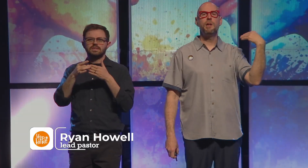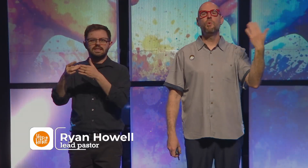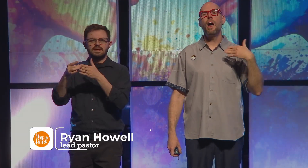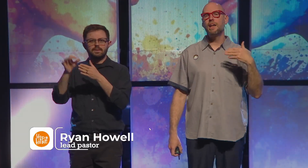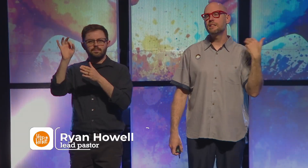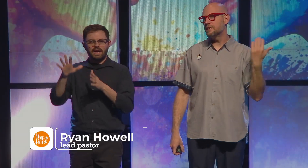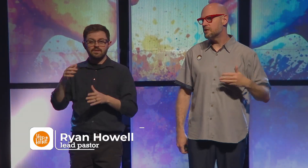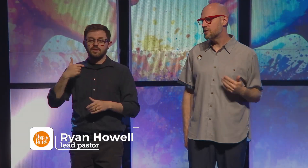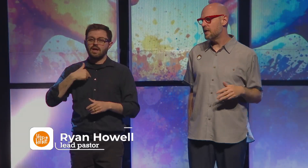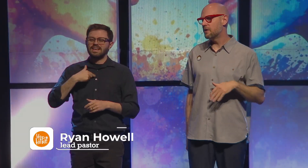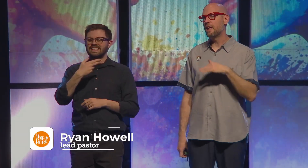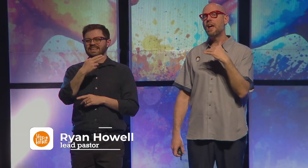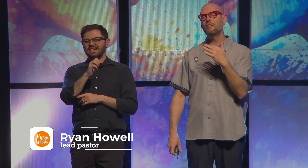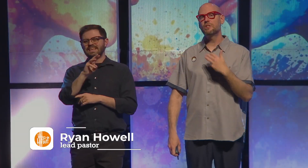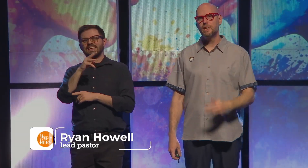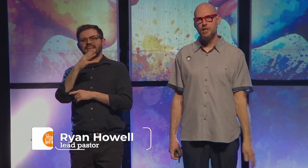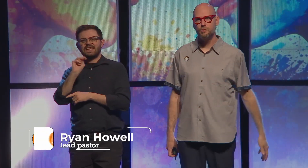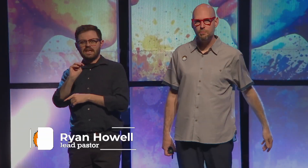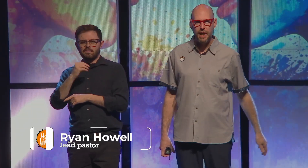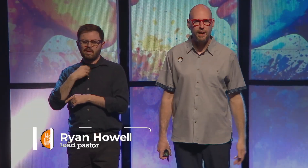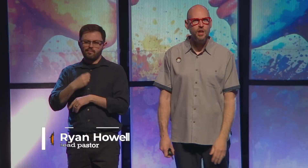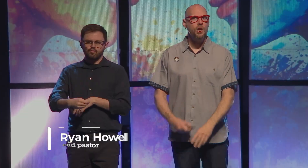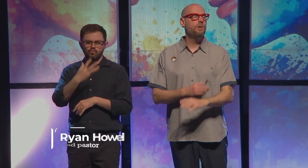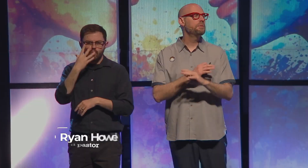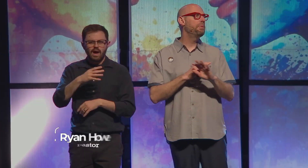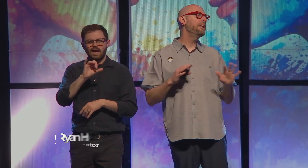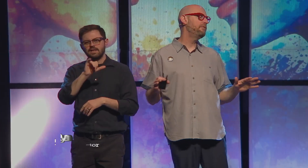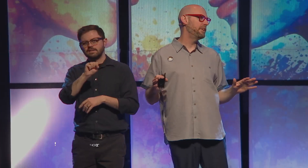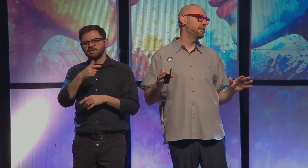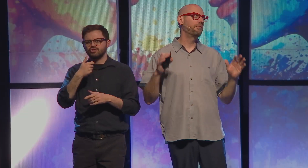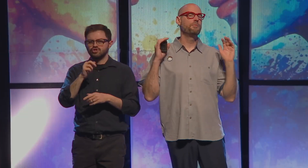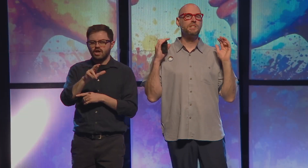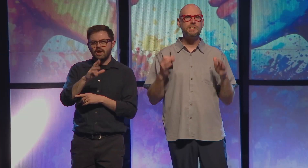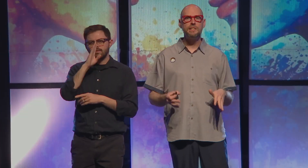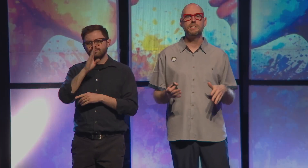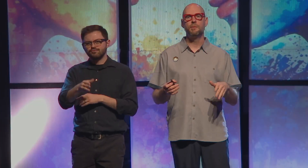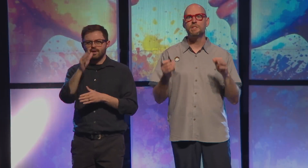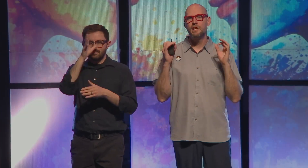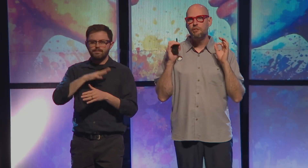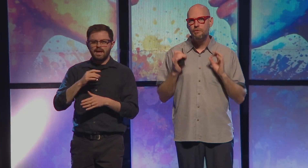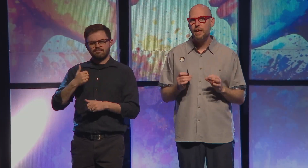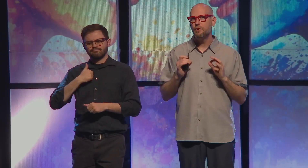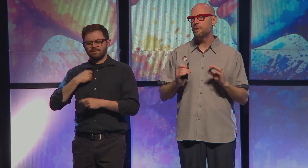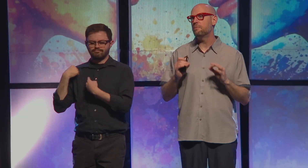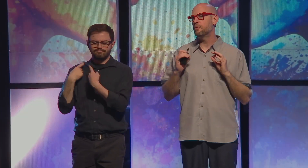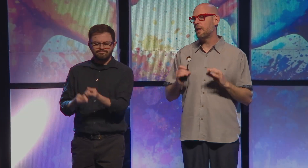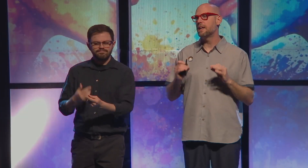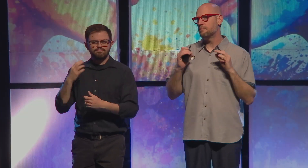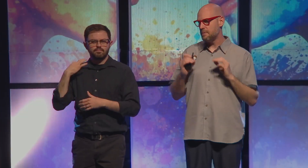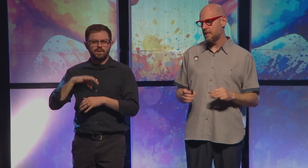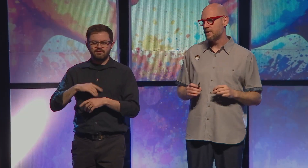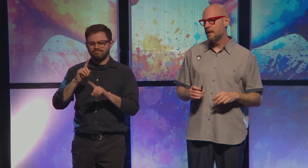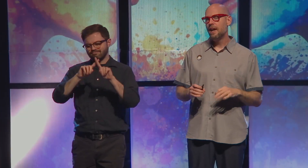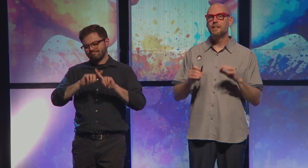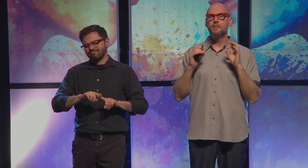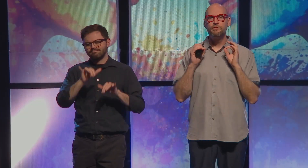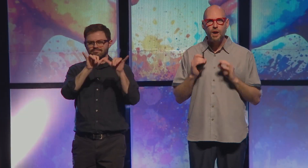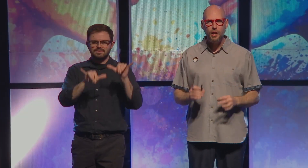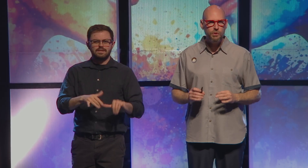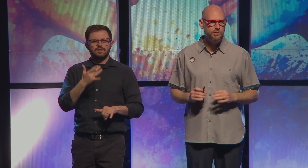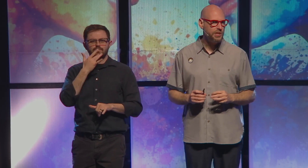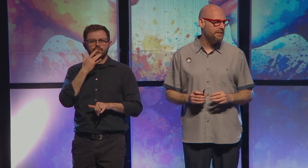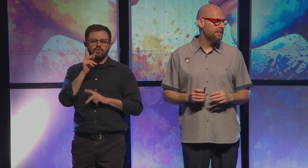I am a white, cisgendered, heterosexual man who has benefited from systems that have favored people like me. And